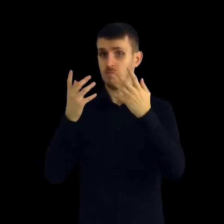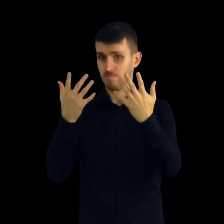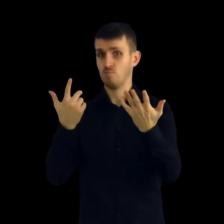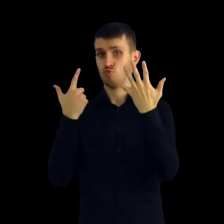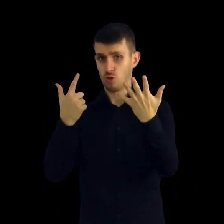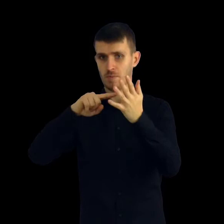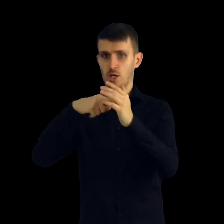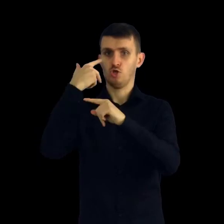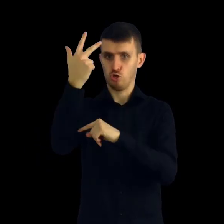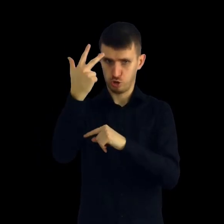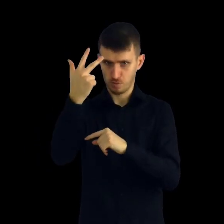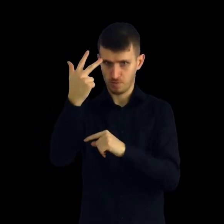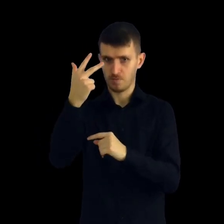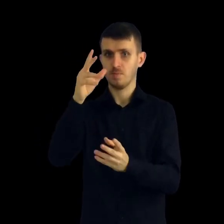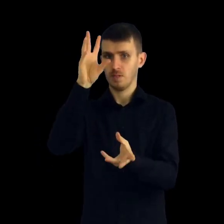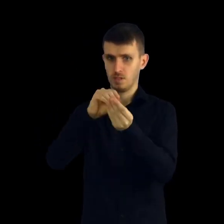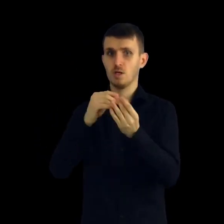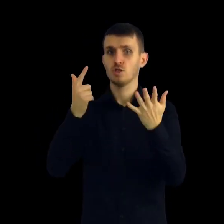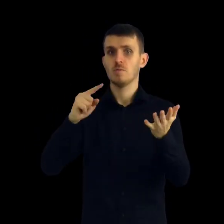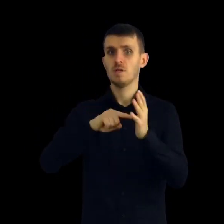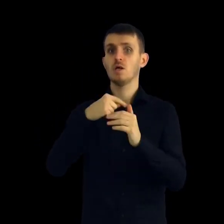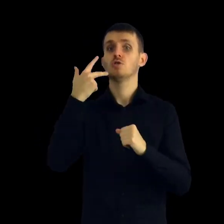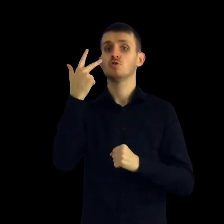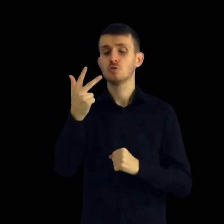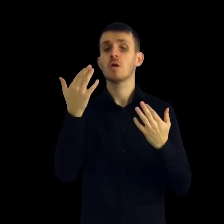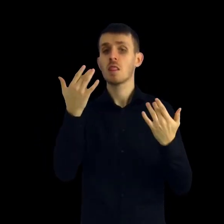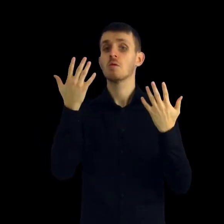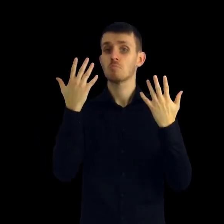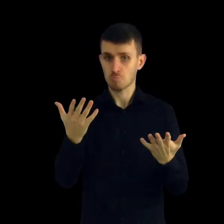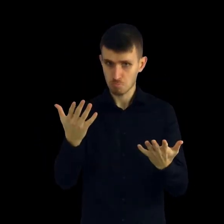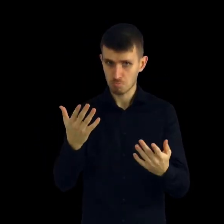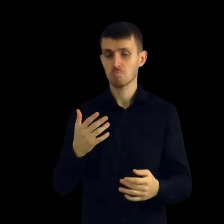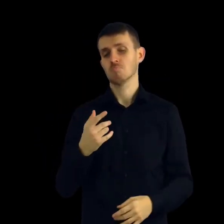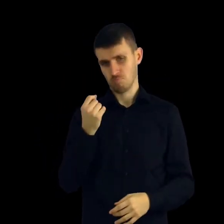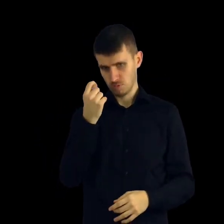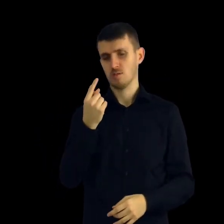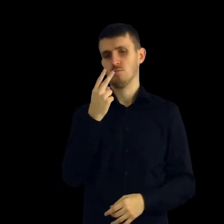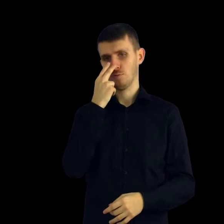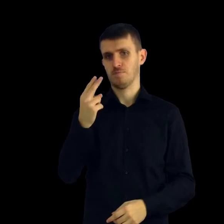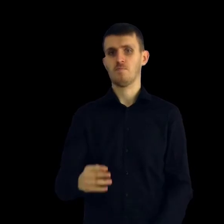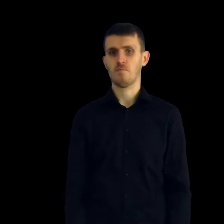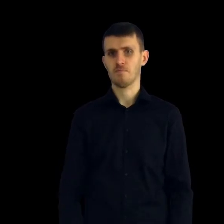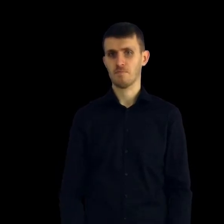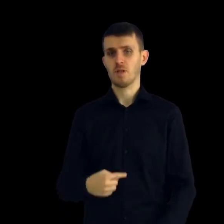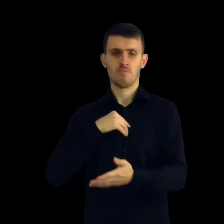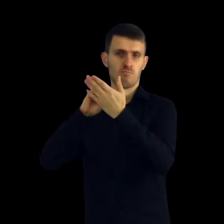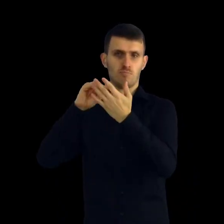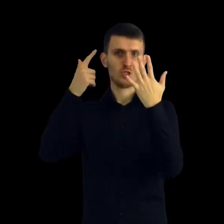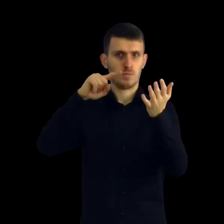carry appropriately. So first I start with 7 times 3. Well, 7 times 3, we know, is